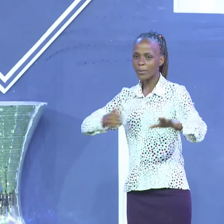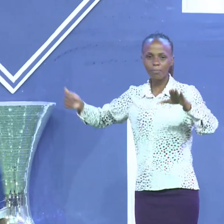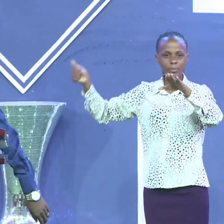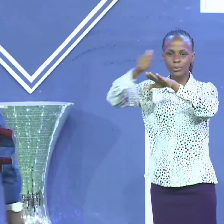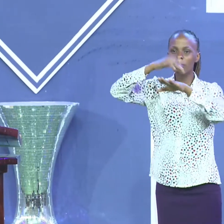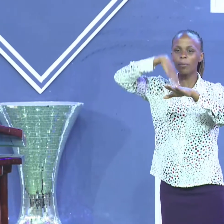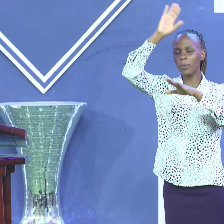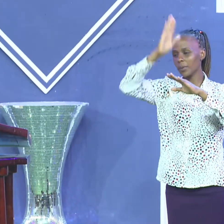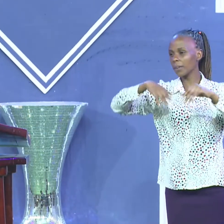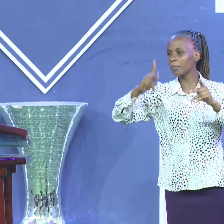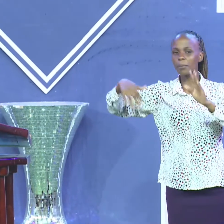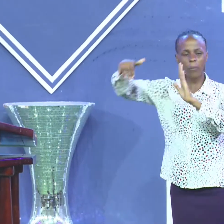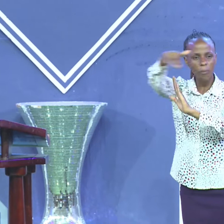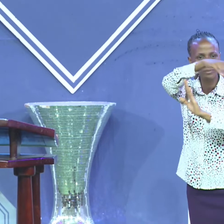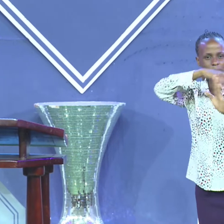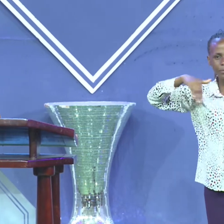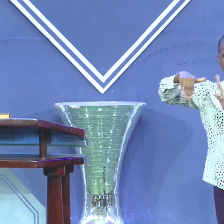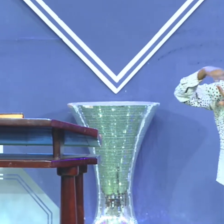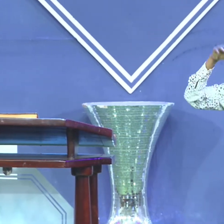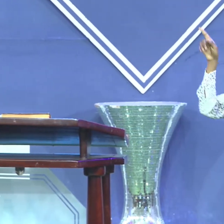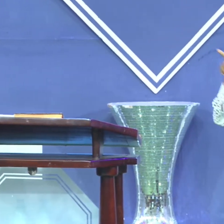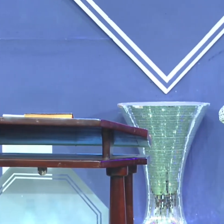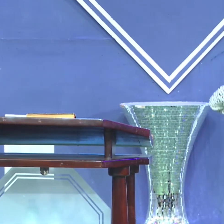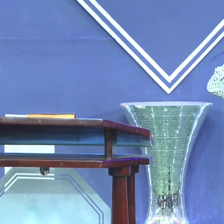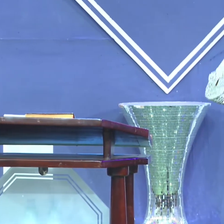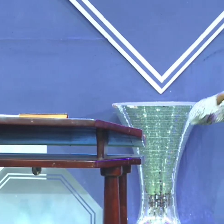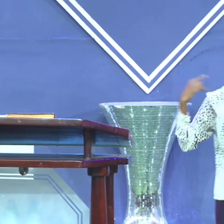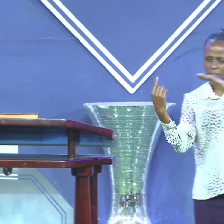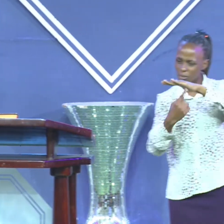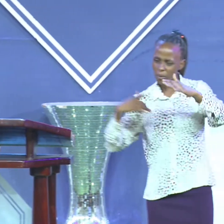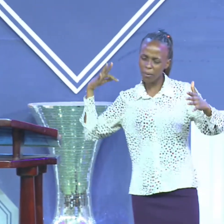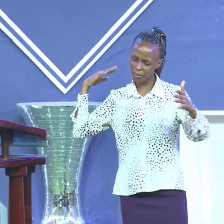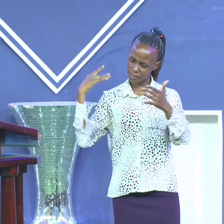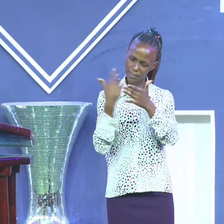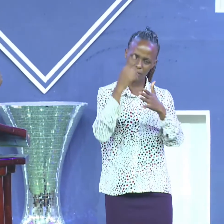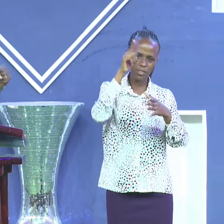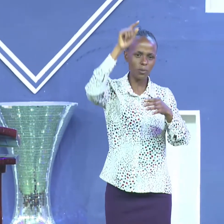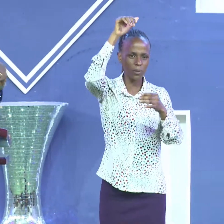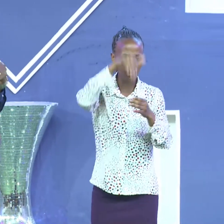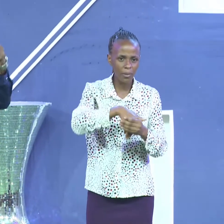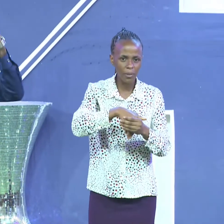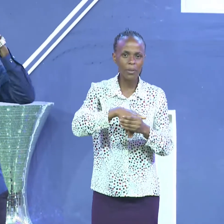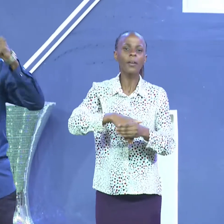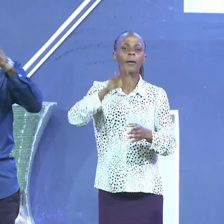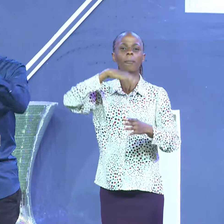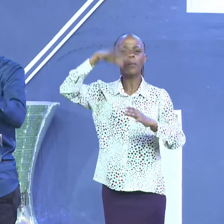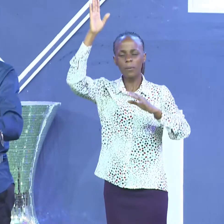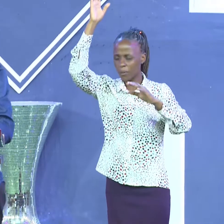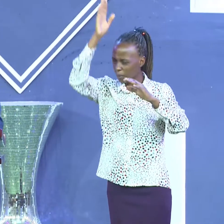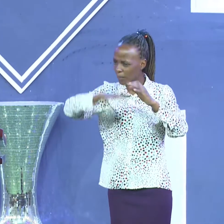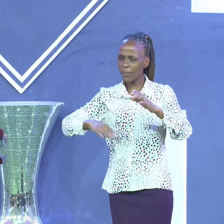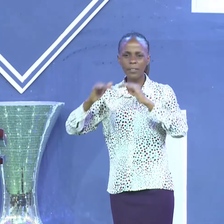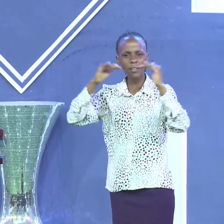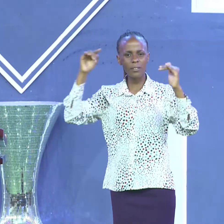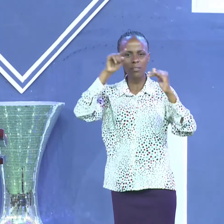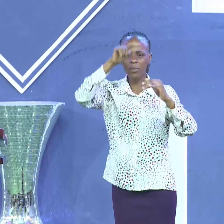He may make you excellent much more than those around you, that He may exalt you higher than the situations you've been in, that He may make you